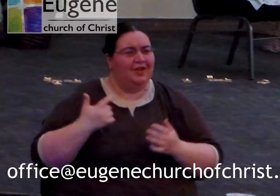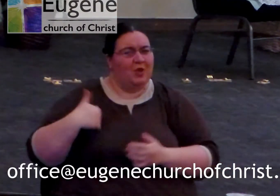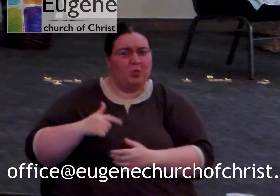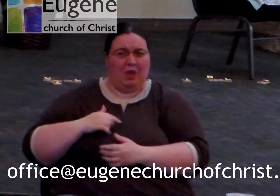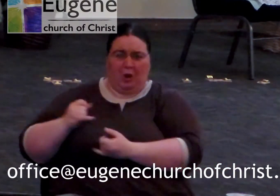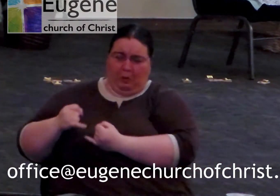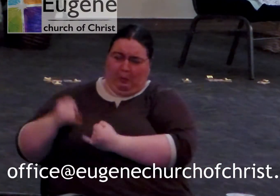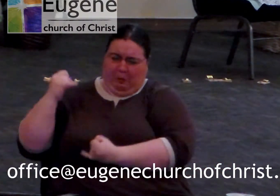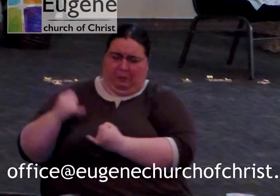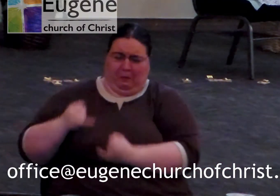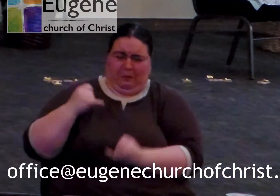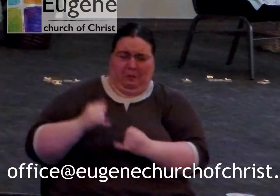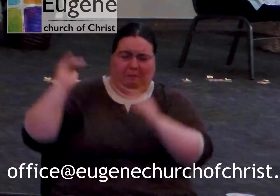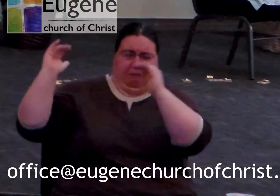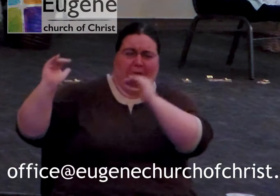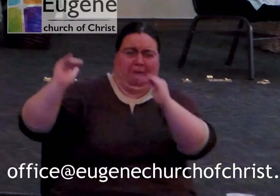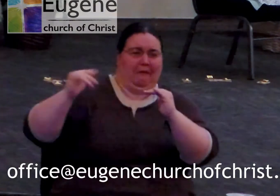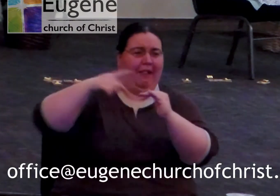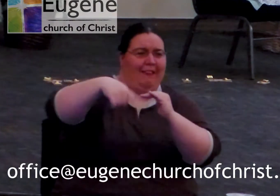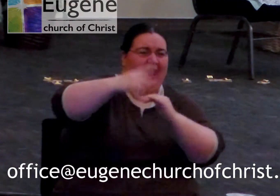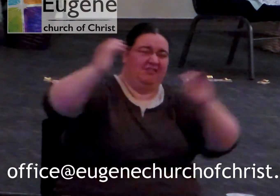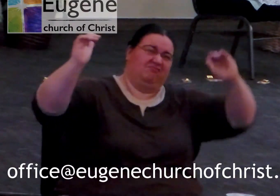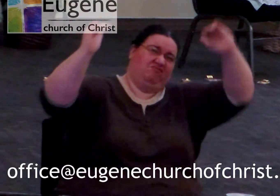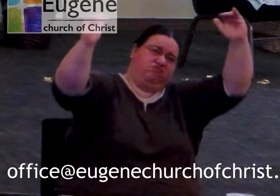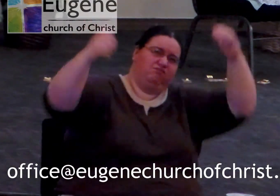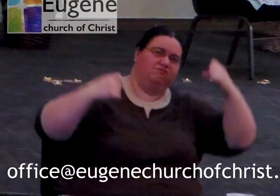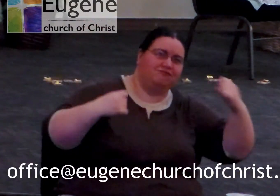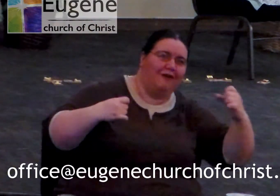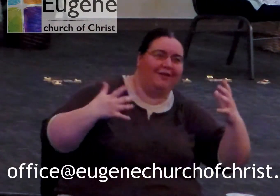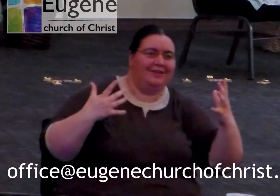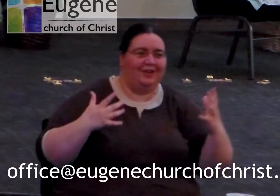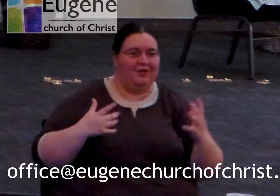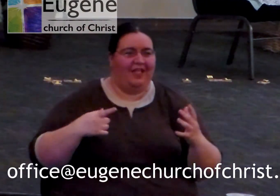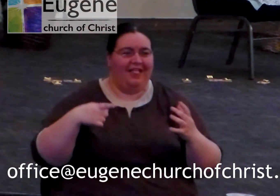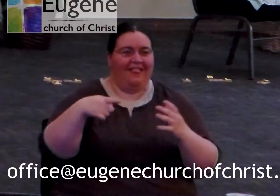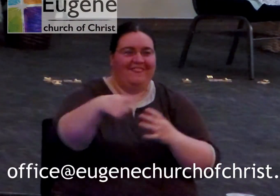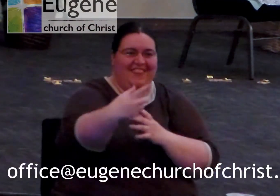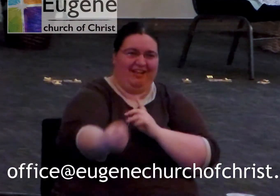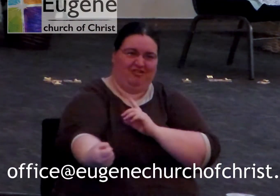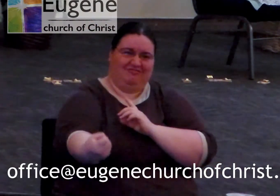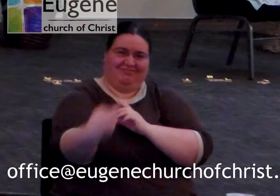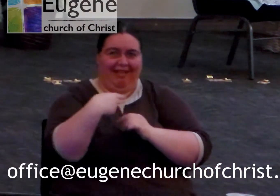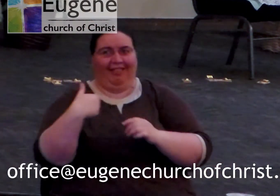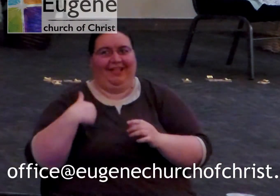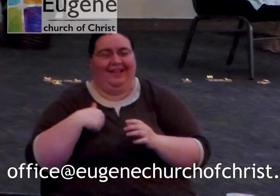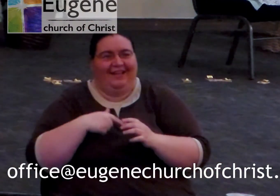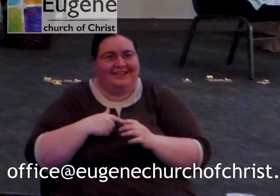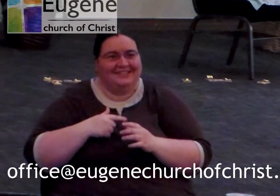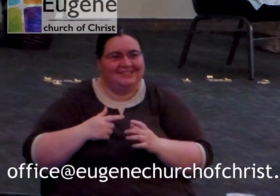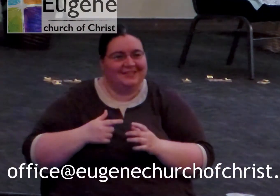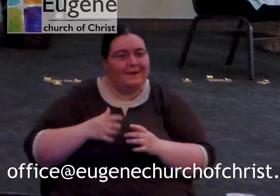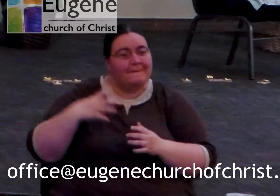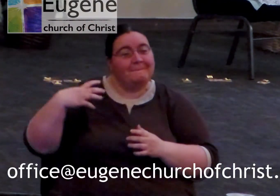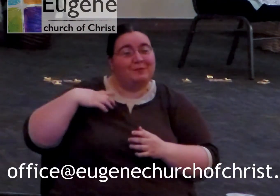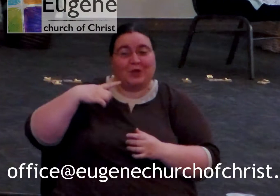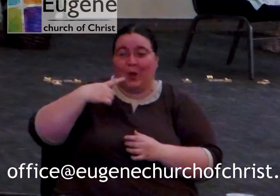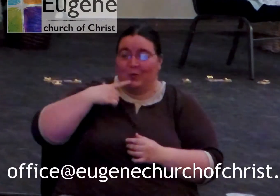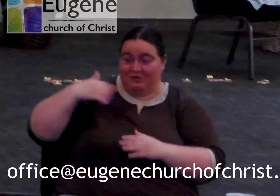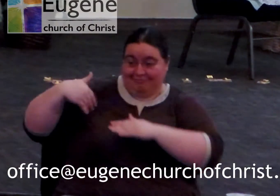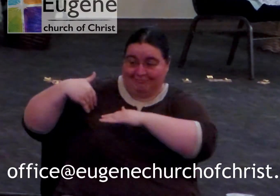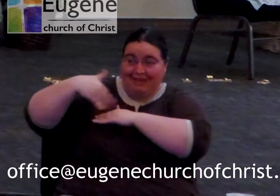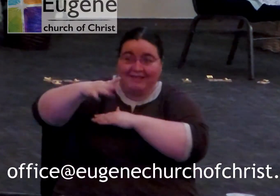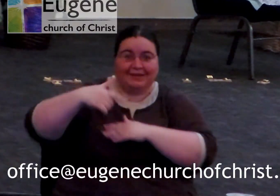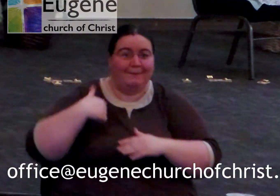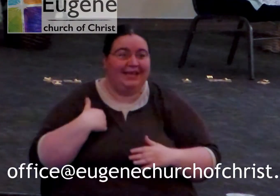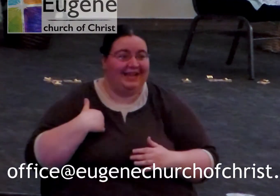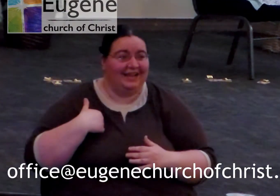they're killing us. So of course the coach says, Fuller, you go in, because there's no chance you can possibly make this worse than it is.